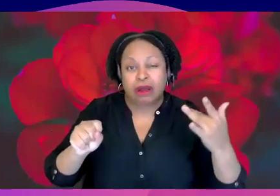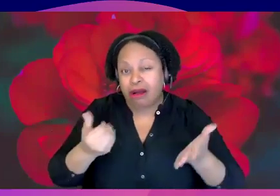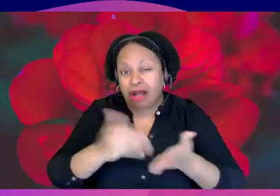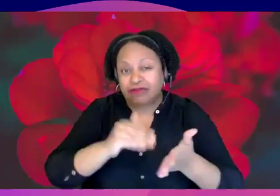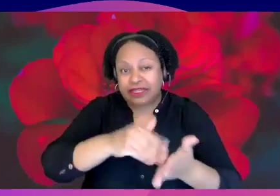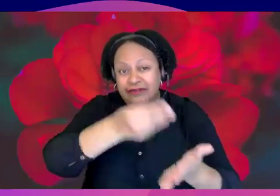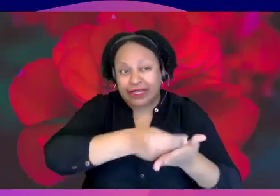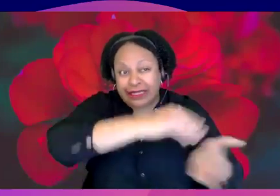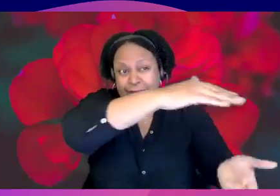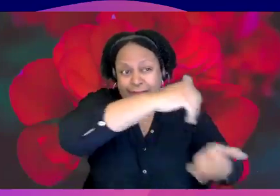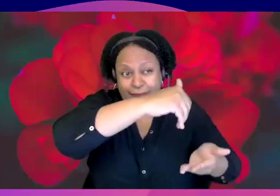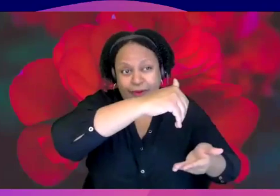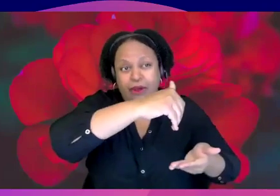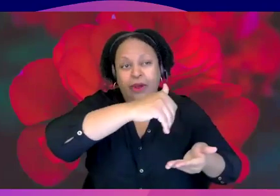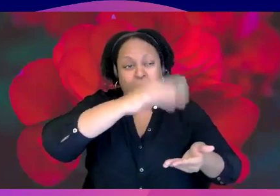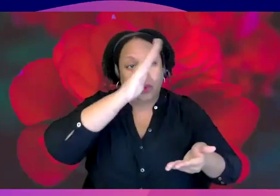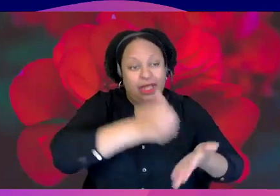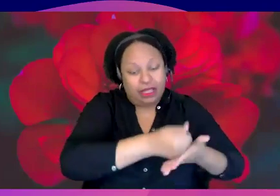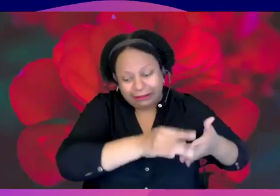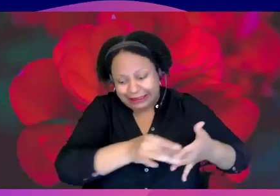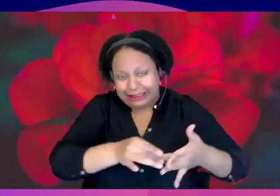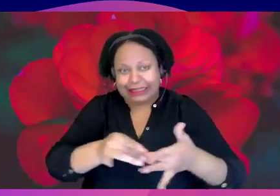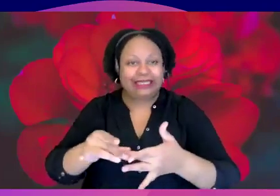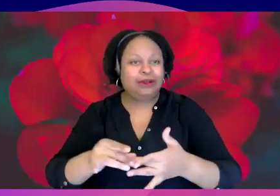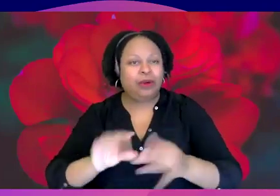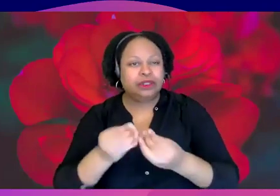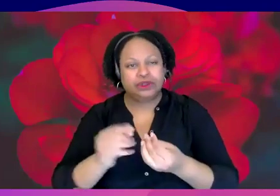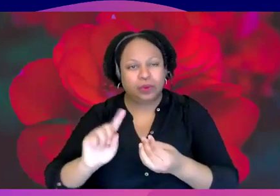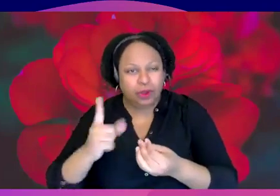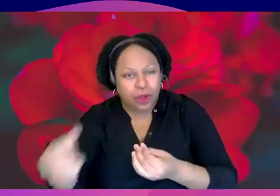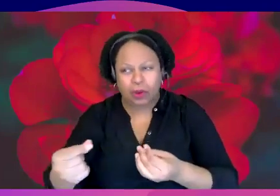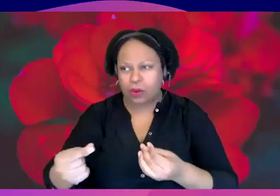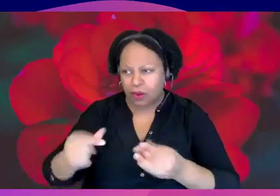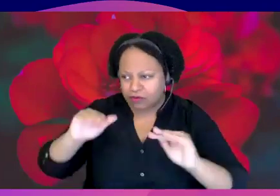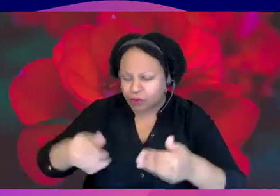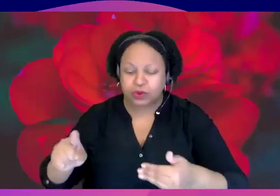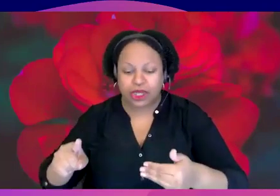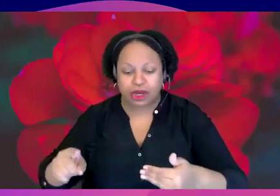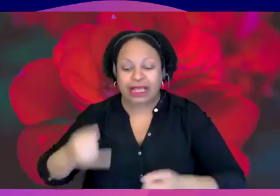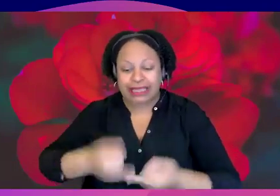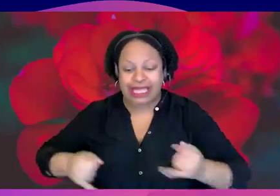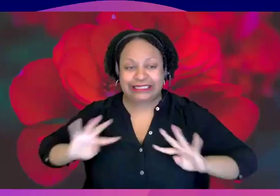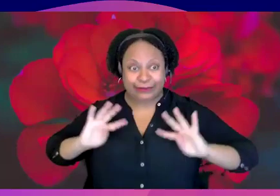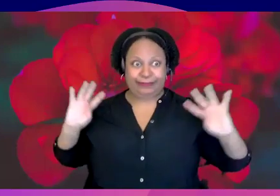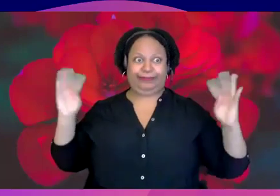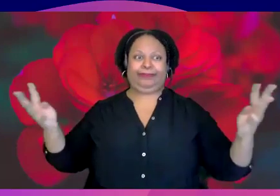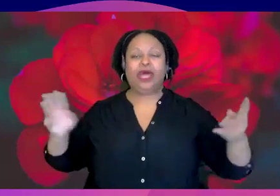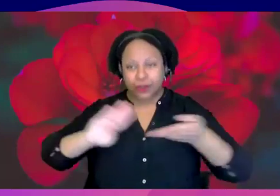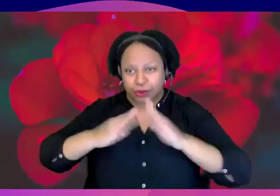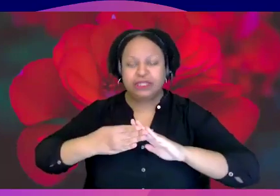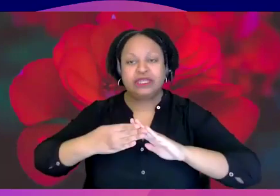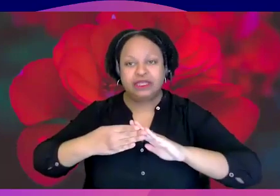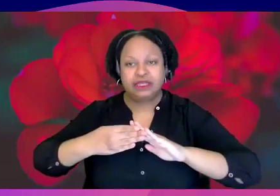can determine the direction of an organization or where the focus is. And then of course, community, which often drives